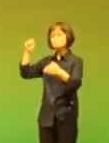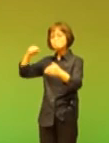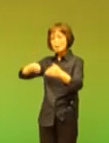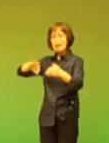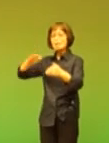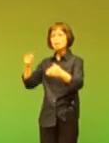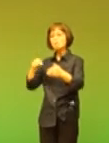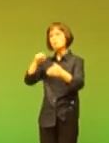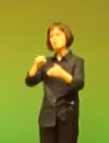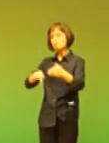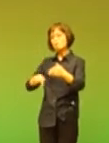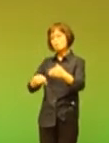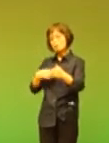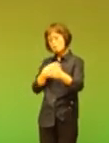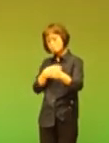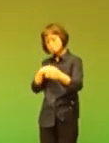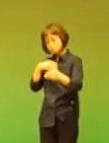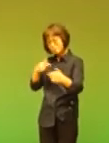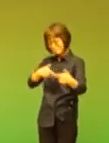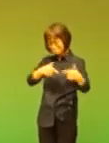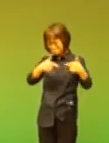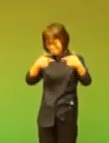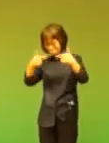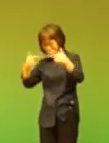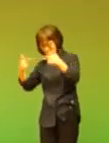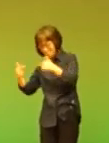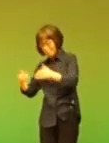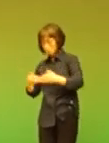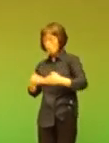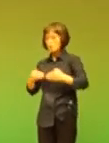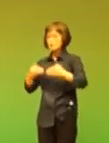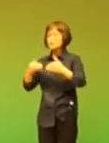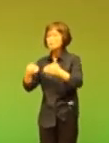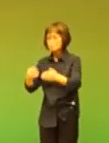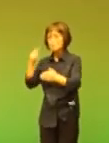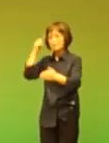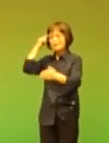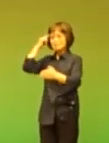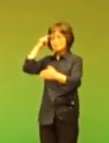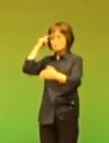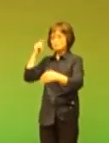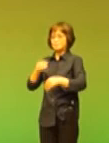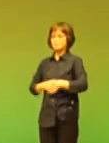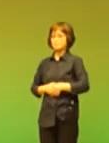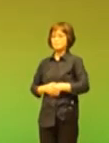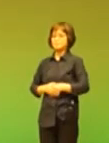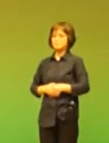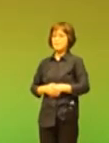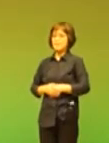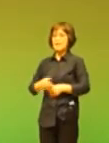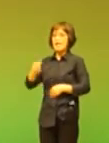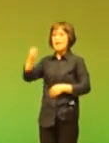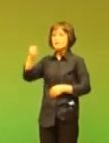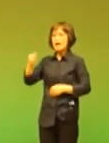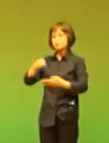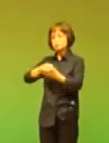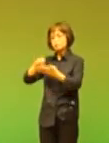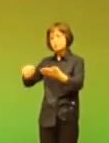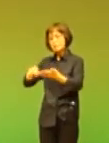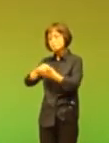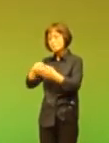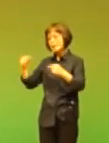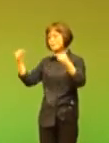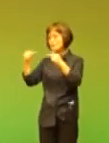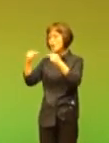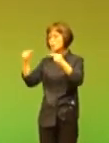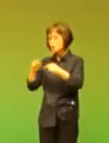seem unbearably slow. Civil society and nuclear weapons states civil